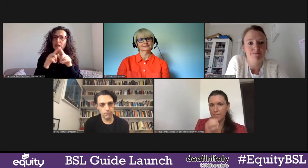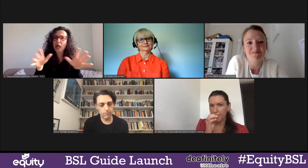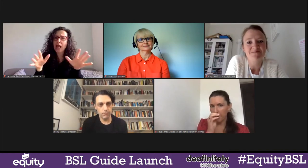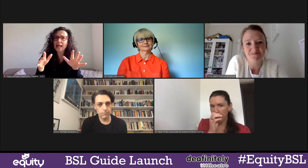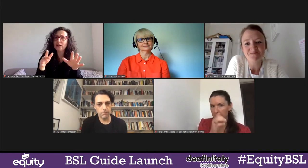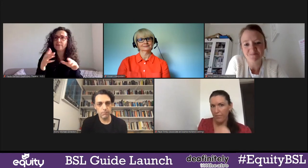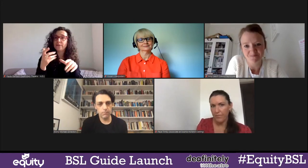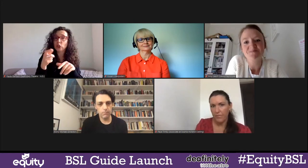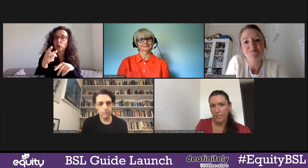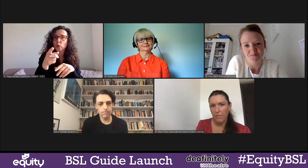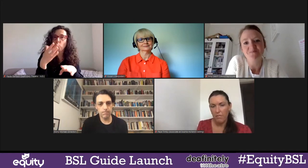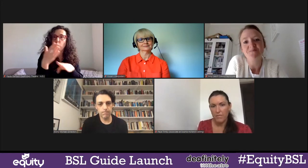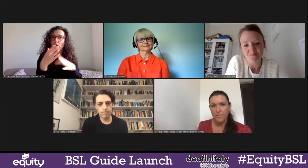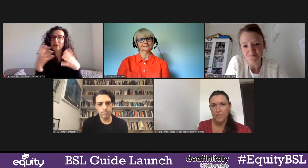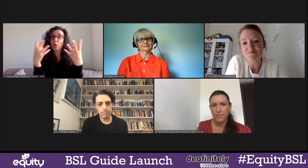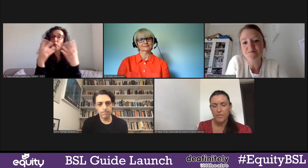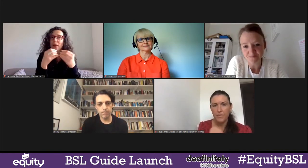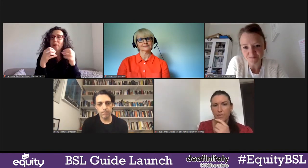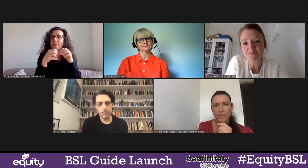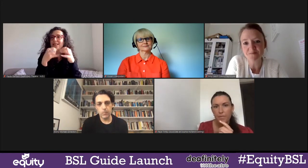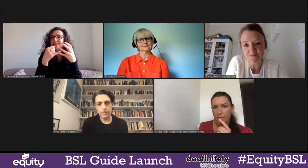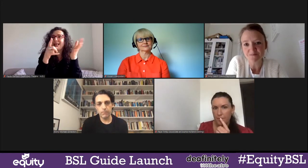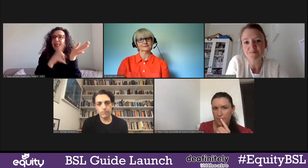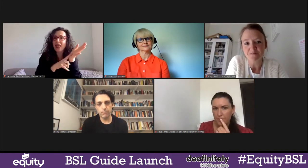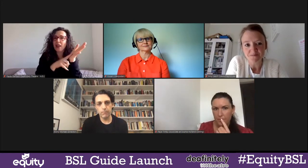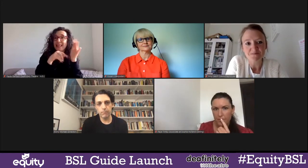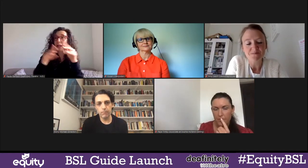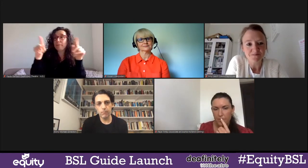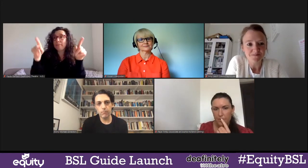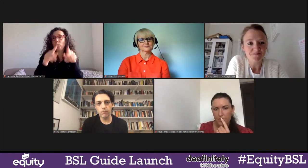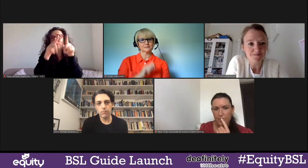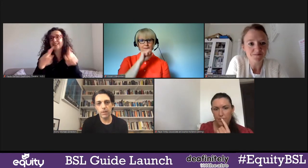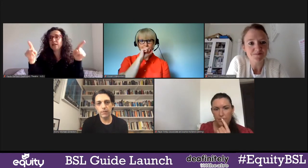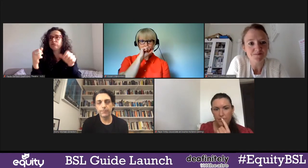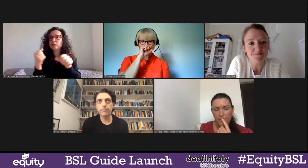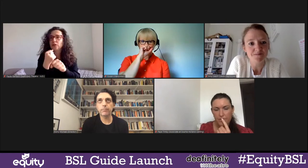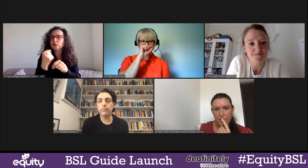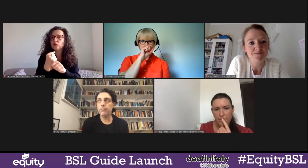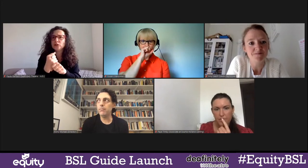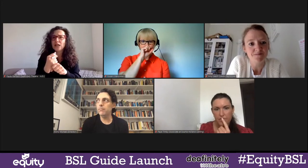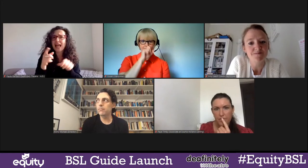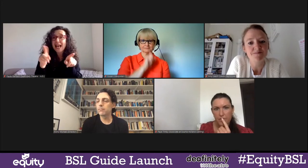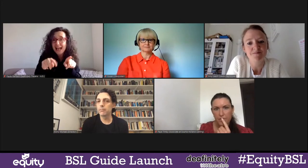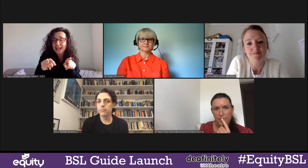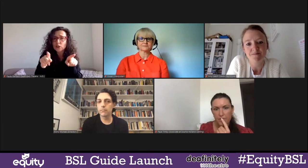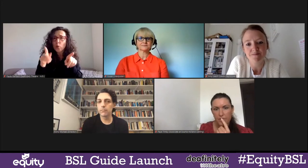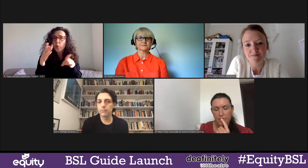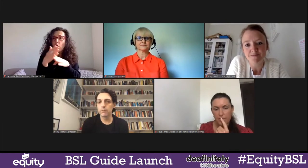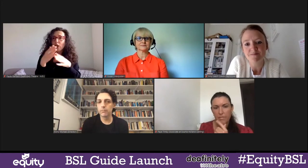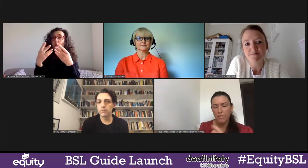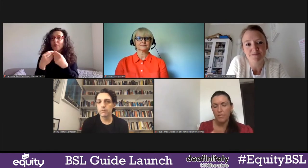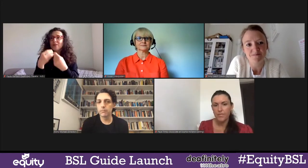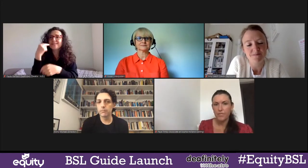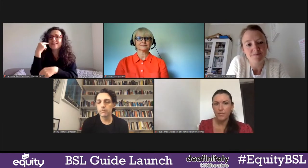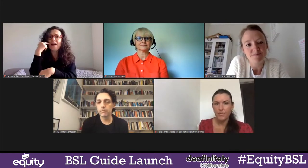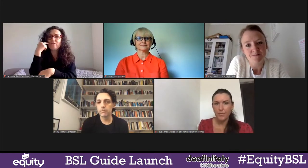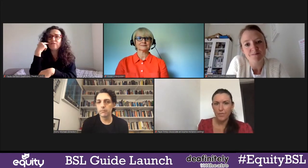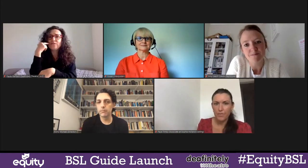extraordinary production. So can I ask you, Kerry, what was it like working with BSL in a musical particularly, and